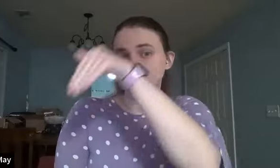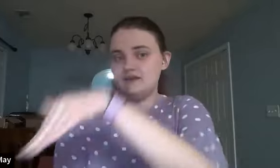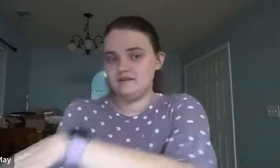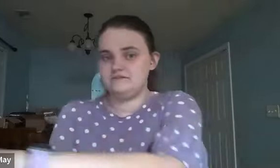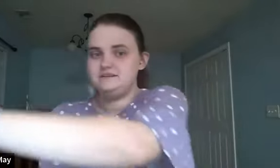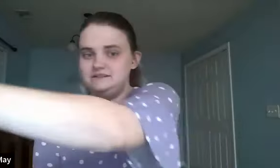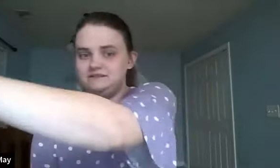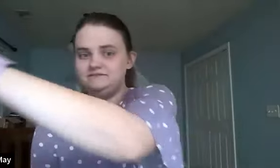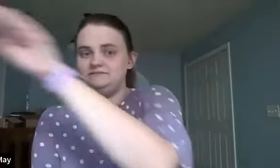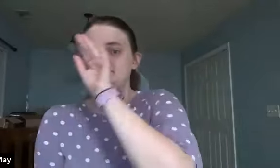elephant,